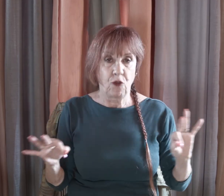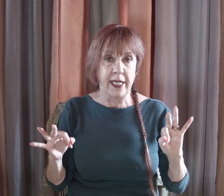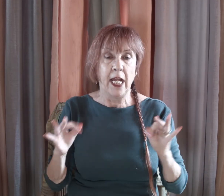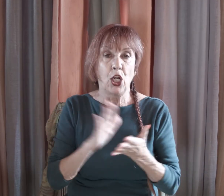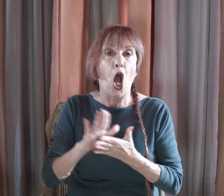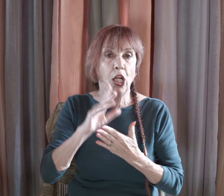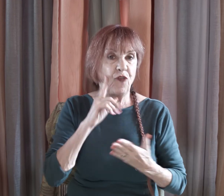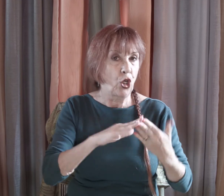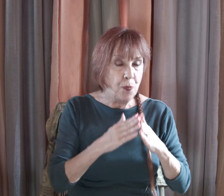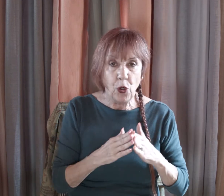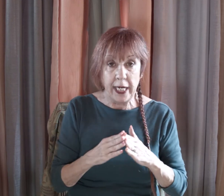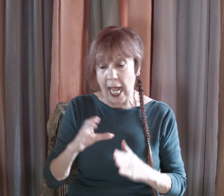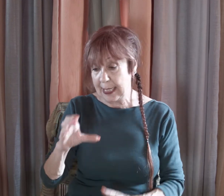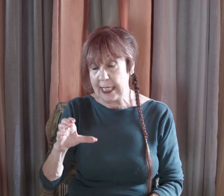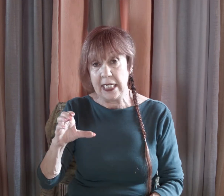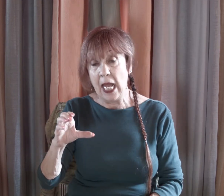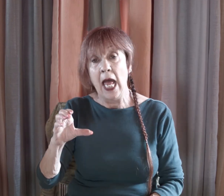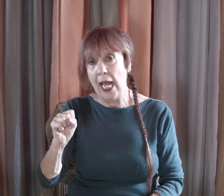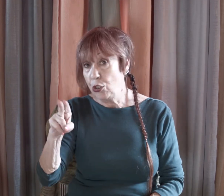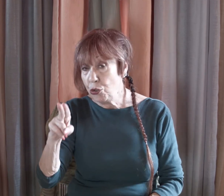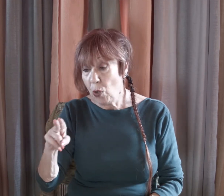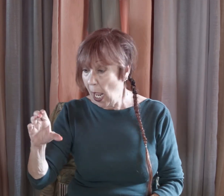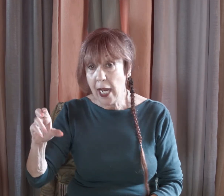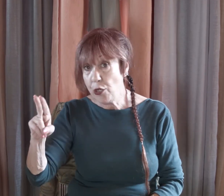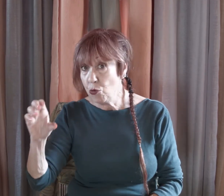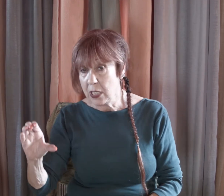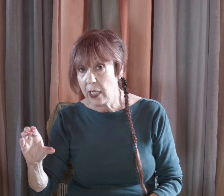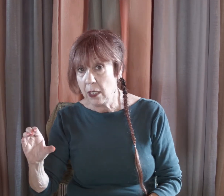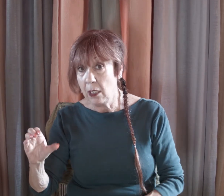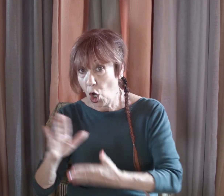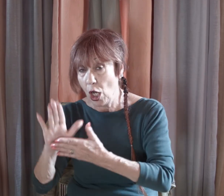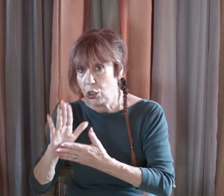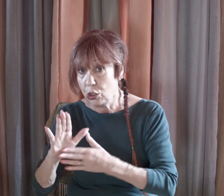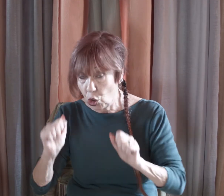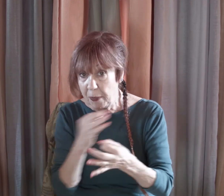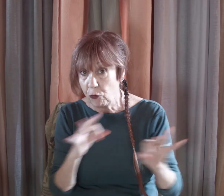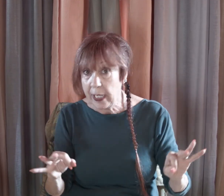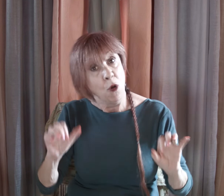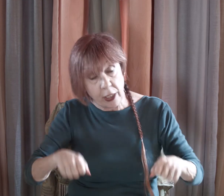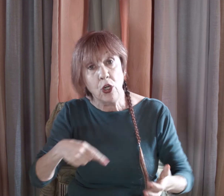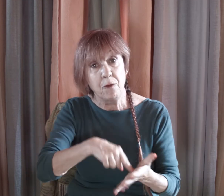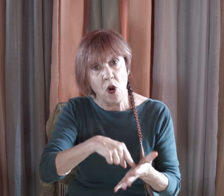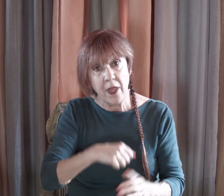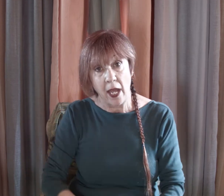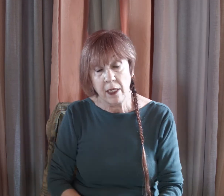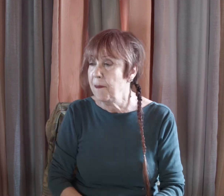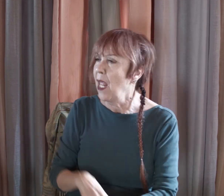and community colleges for all our kids. We could do that. We could definitely afford it. I mean, it's so important. I mean, at UCLA, there's